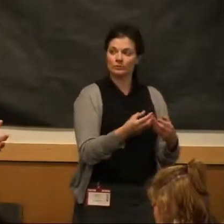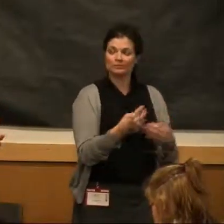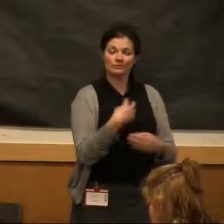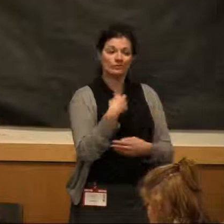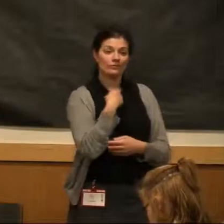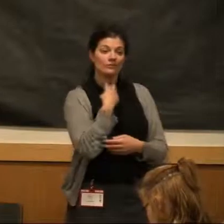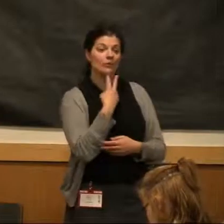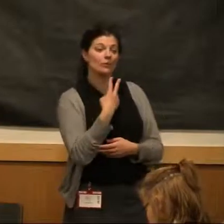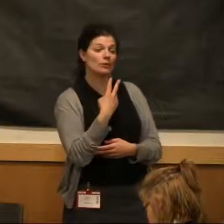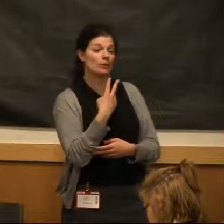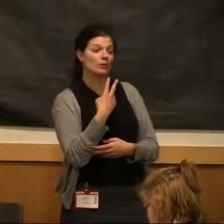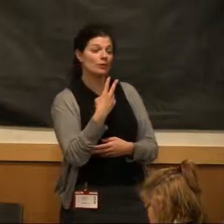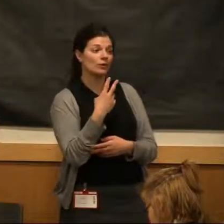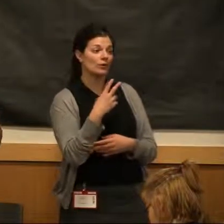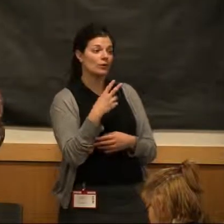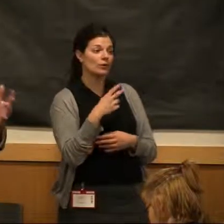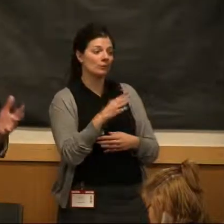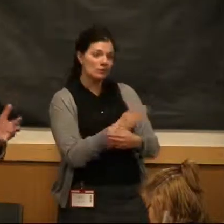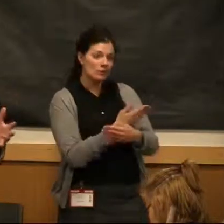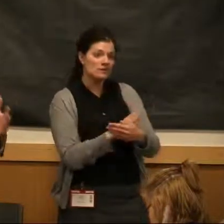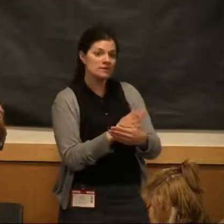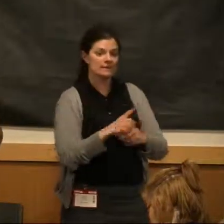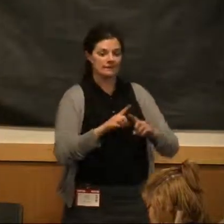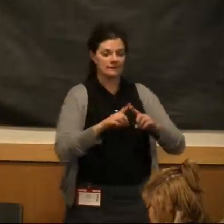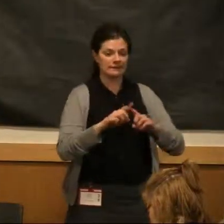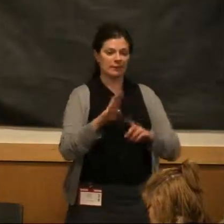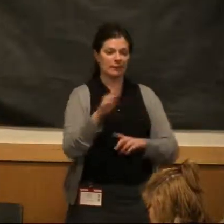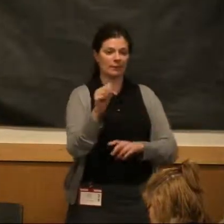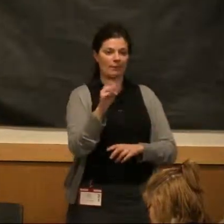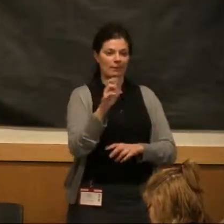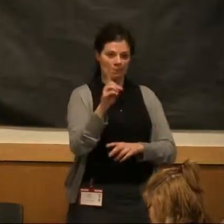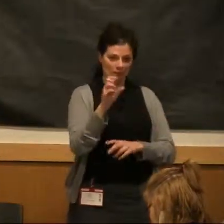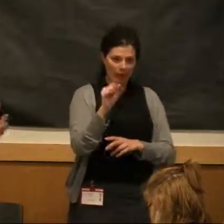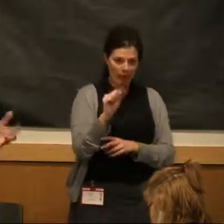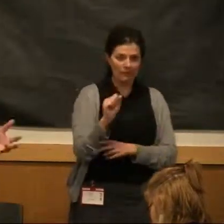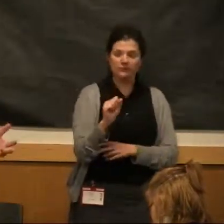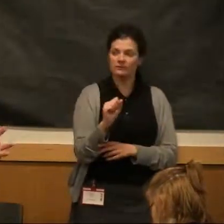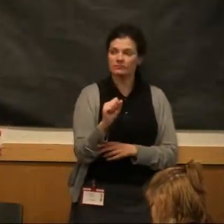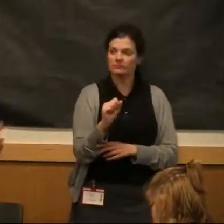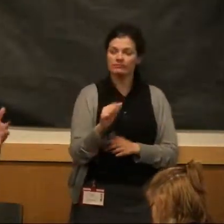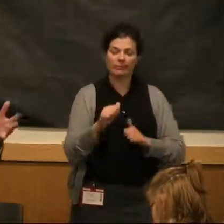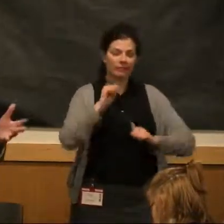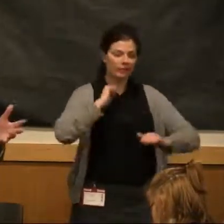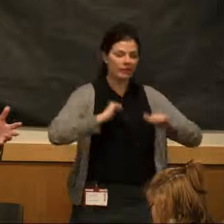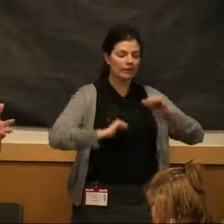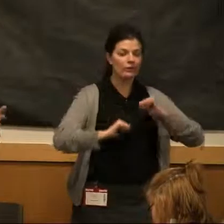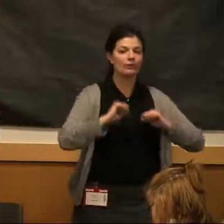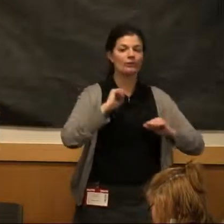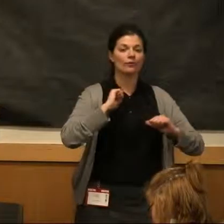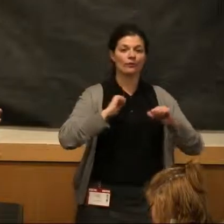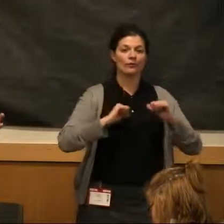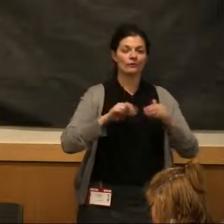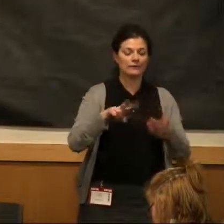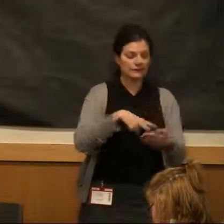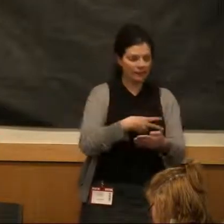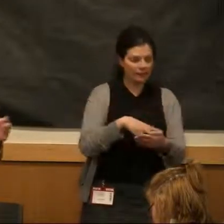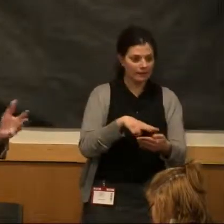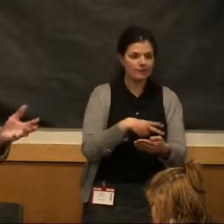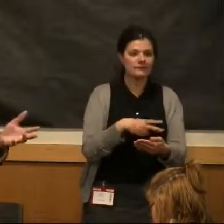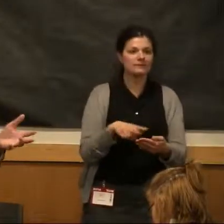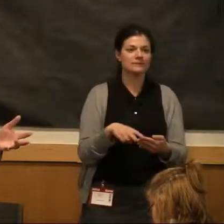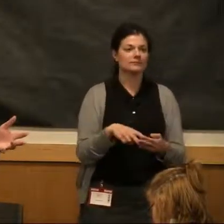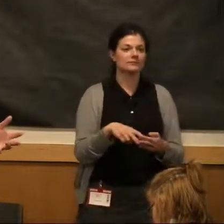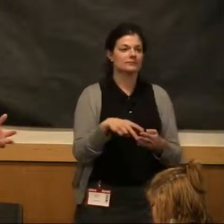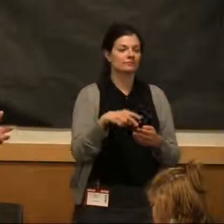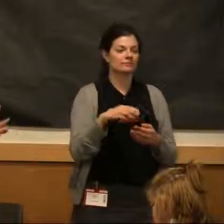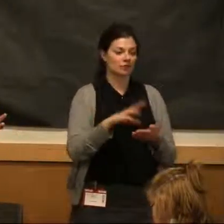vocal music or instrumental music, different bands and different choirs, theater, drama, dance,